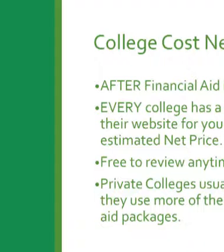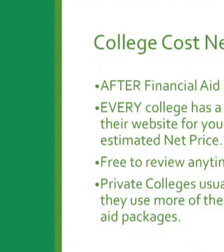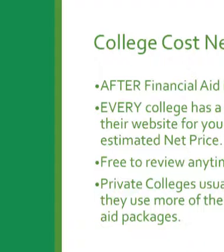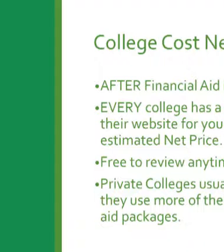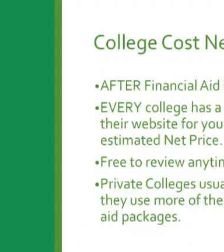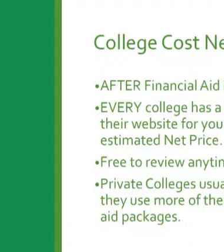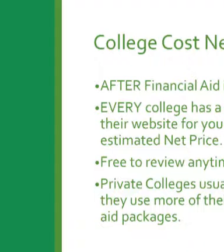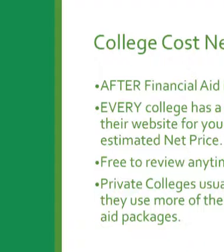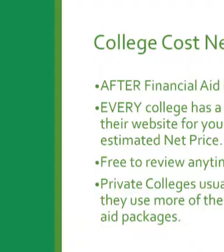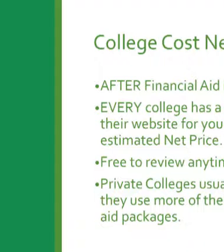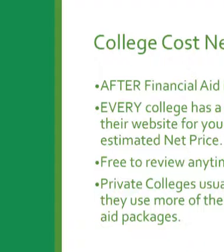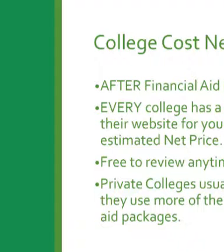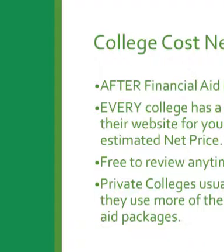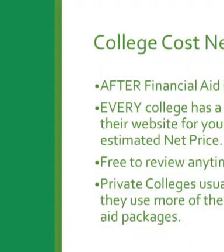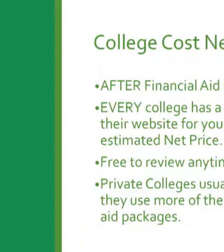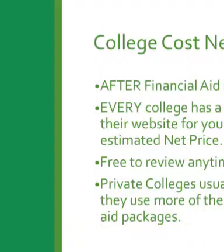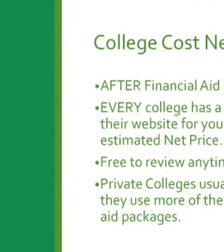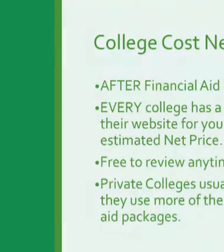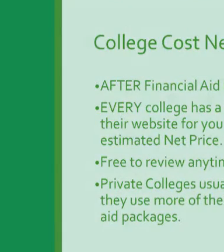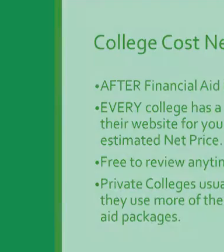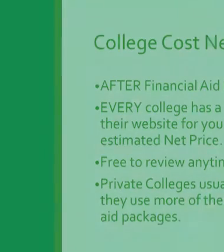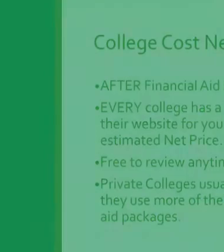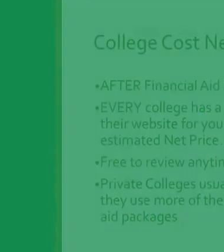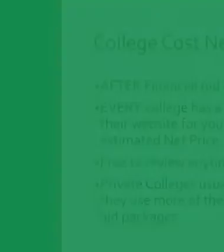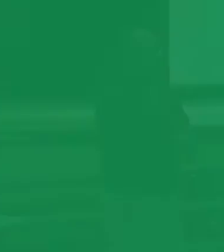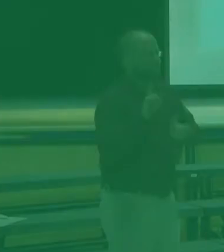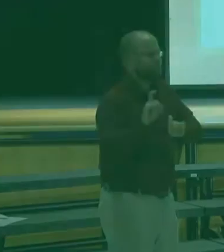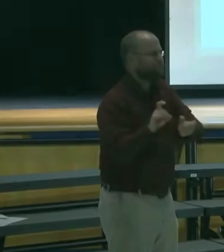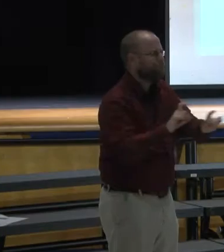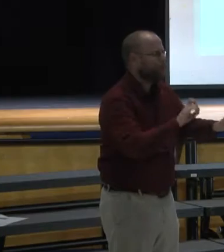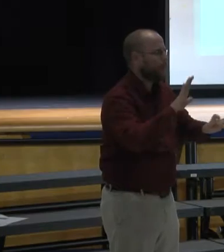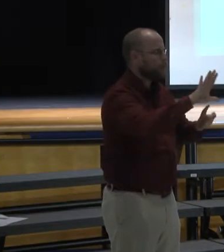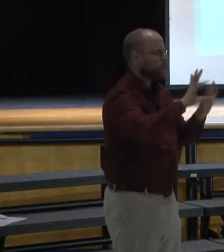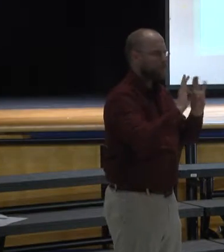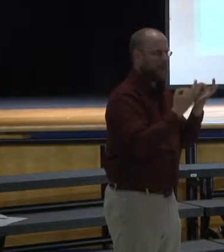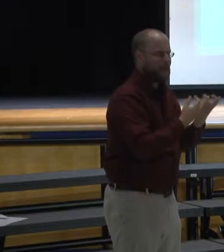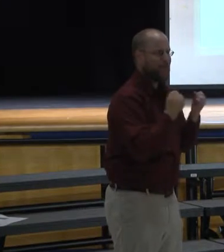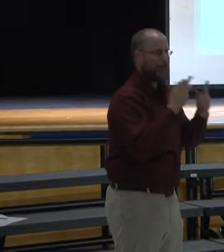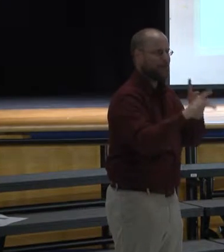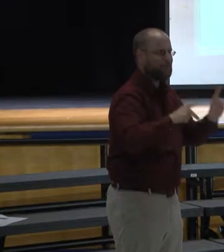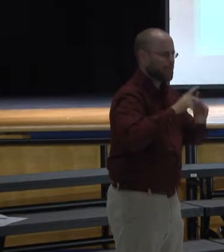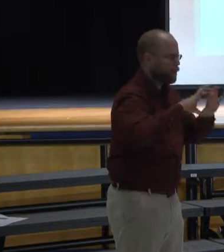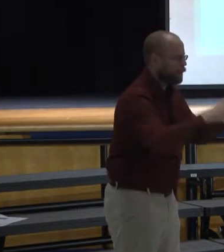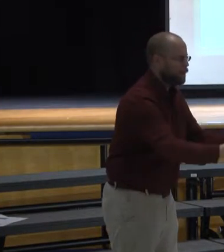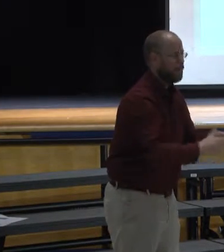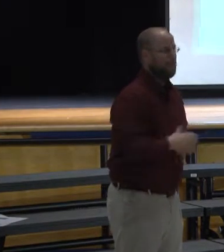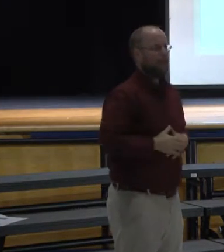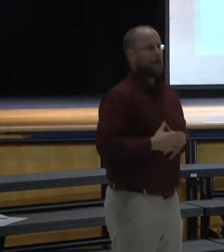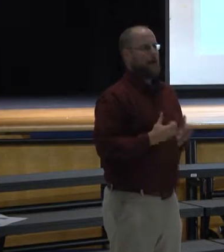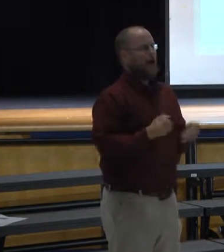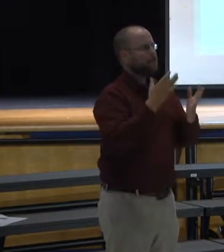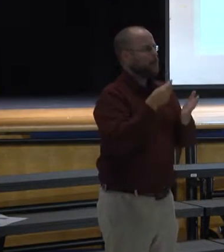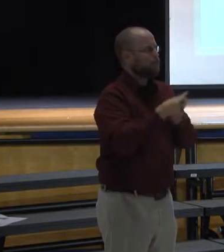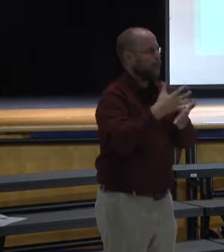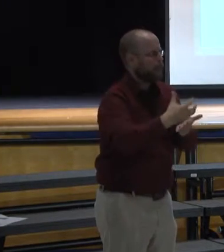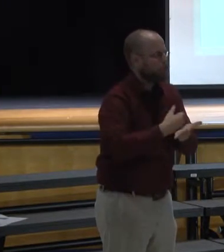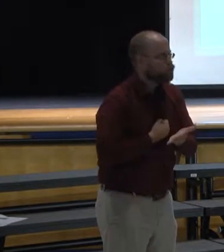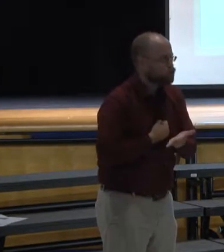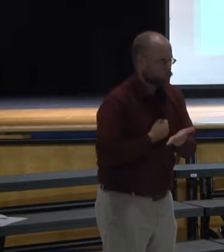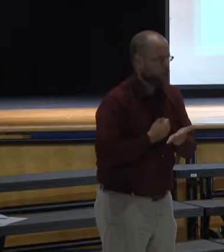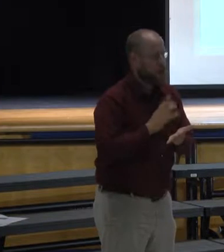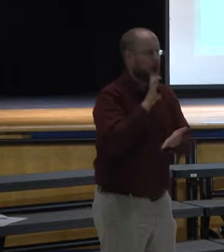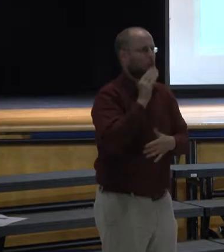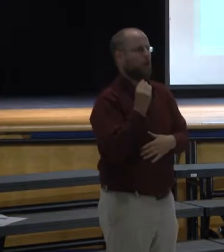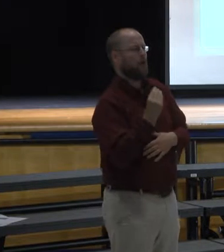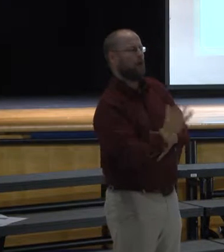And what it usually does is asks you a few questions about family size, income, and gives you a general idea of what you may